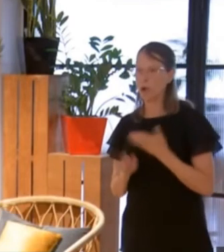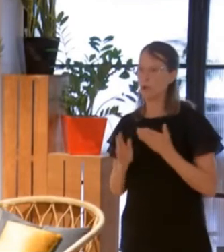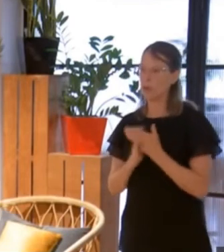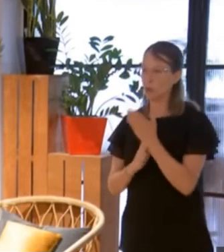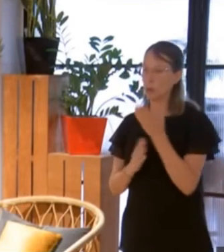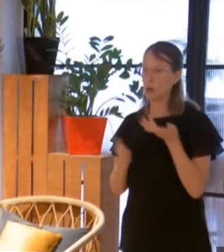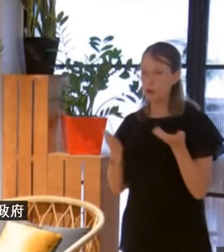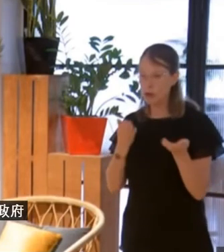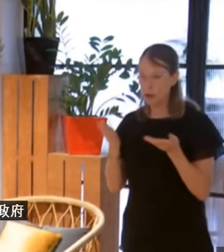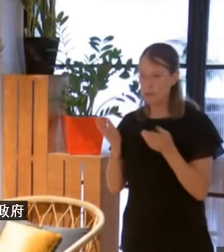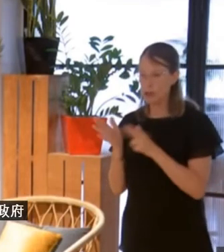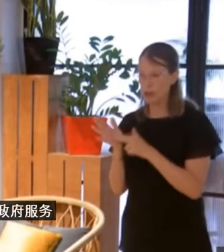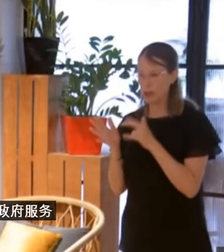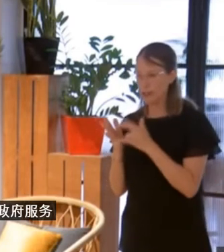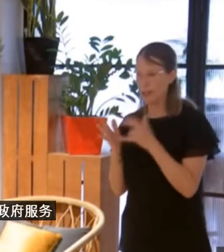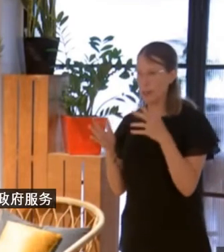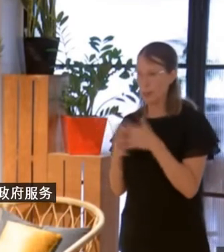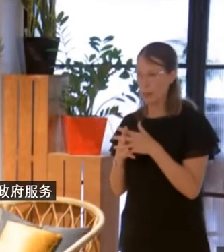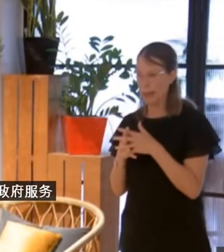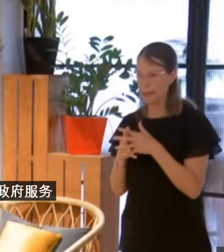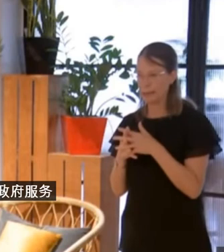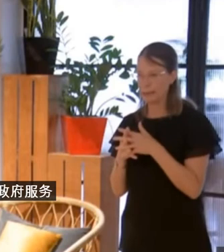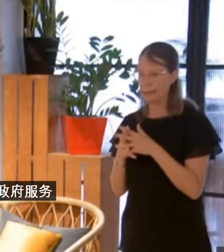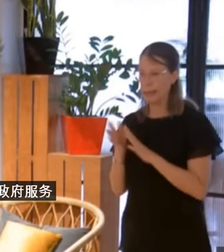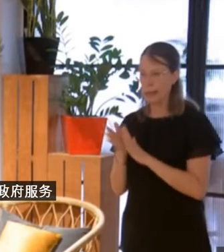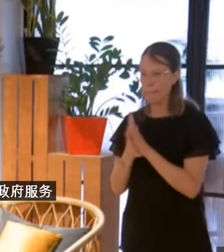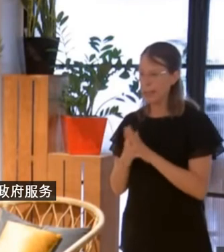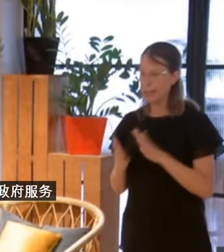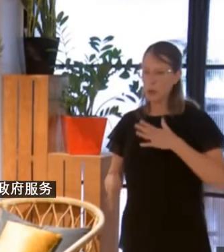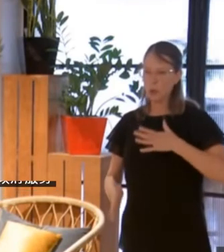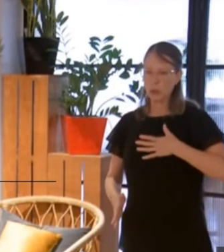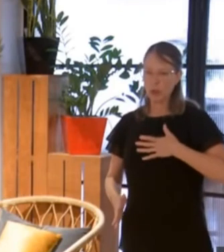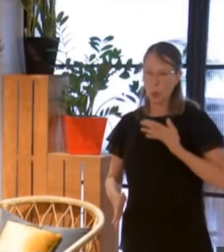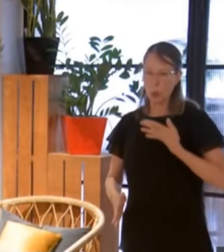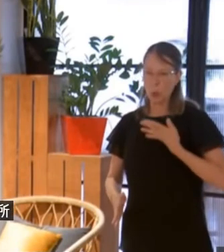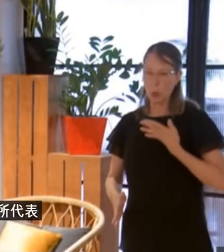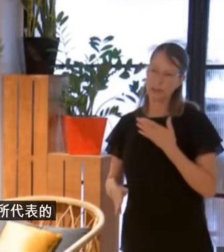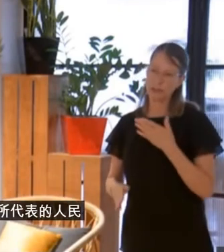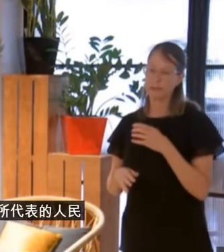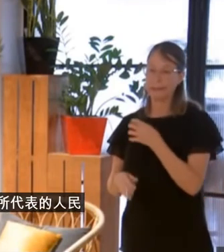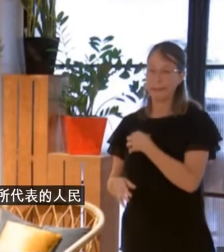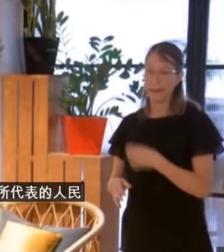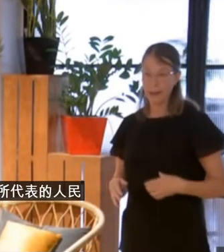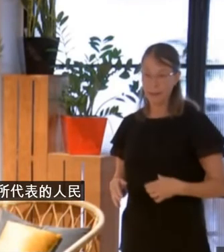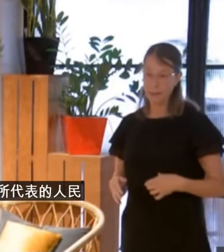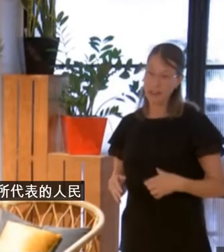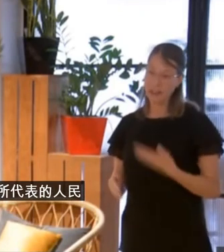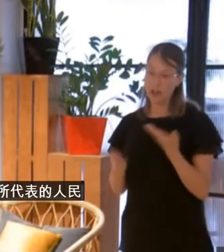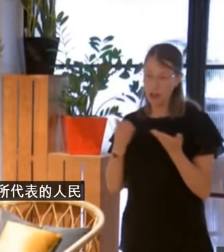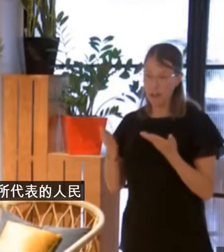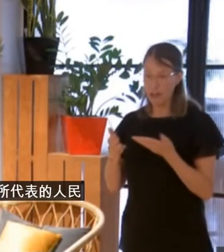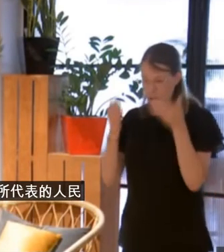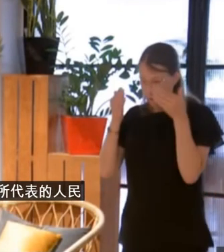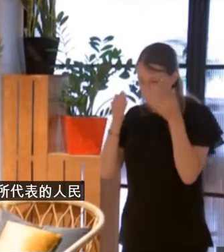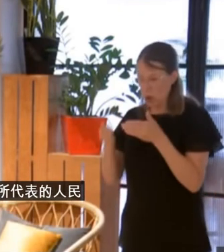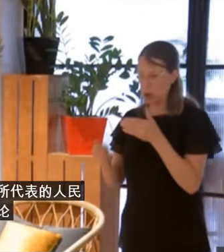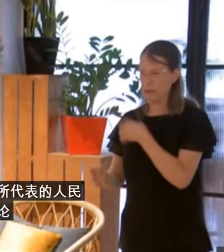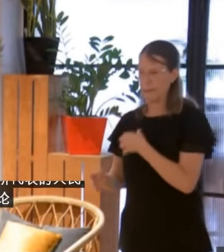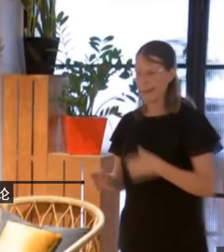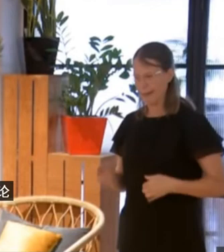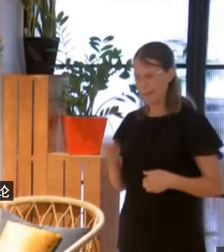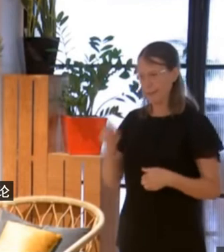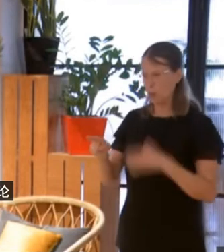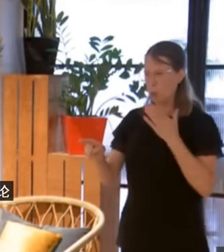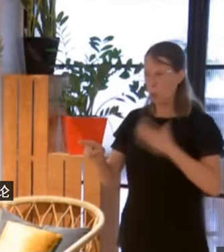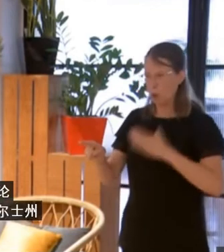is taking government services away from being focused on government and being focused on the people who we represent day in, day out.